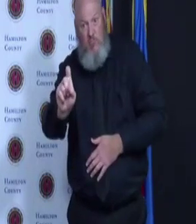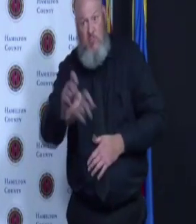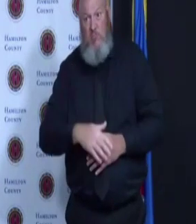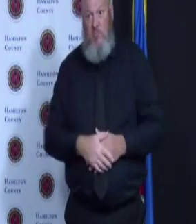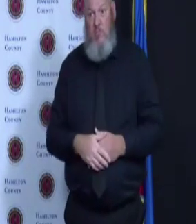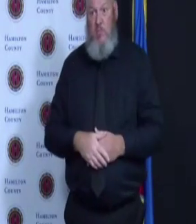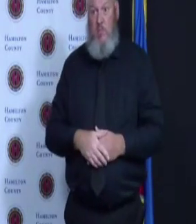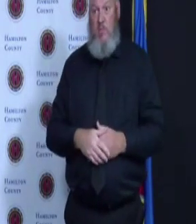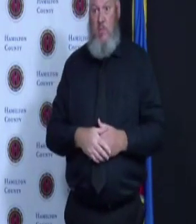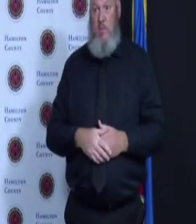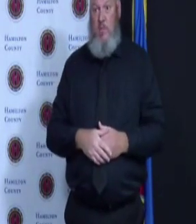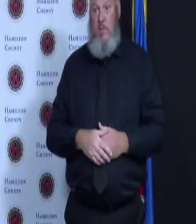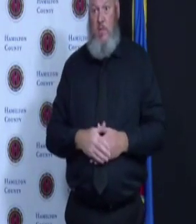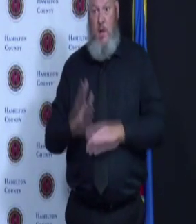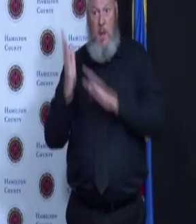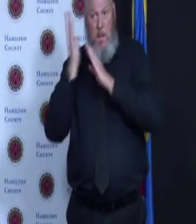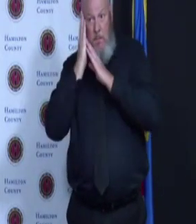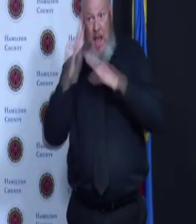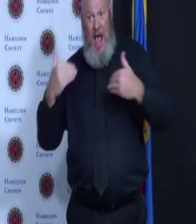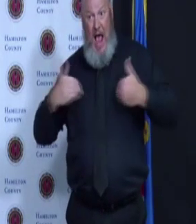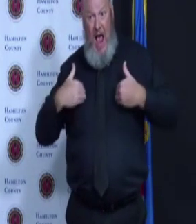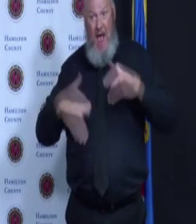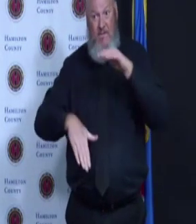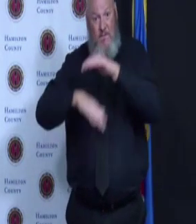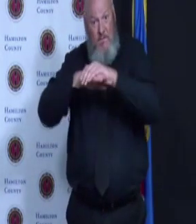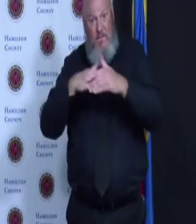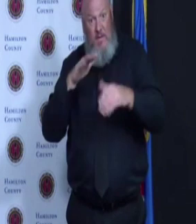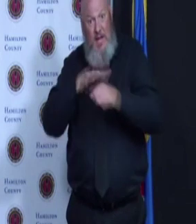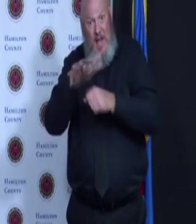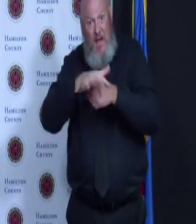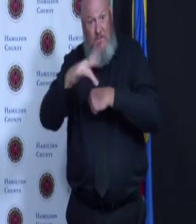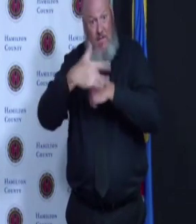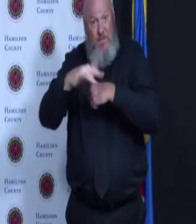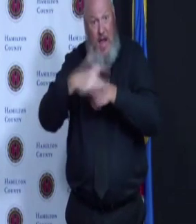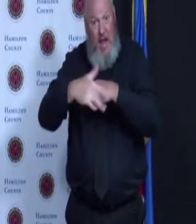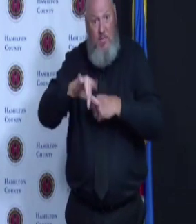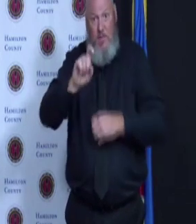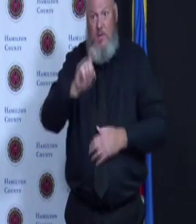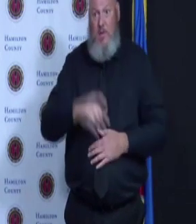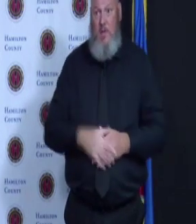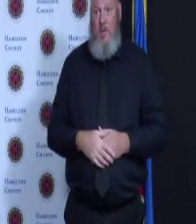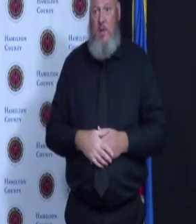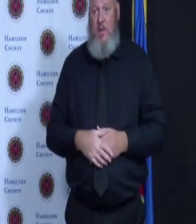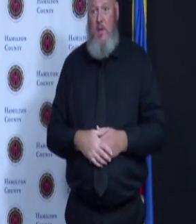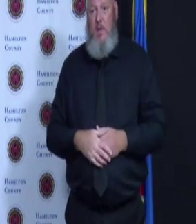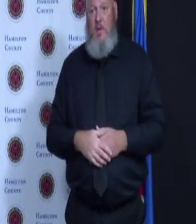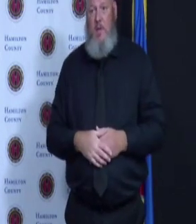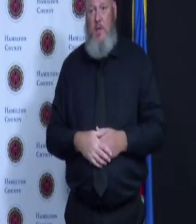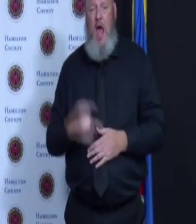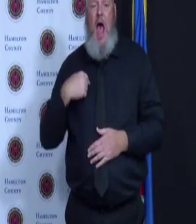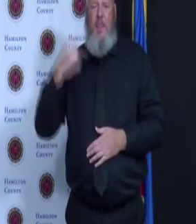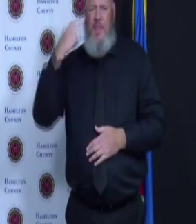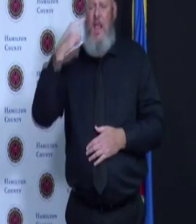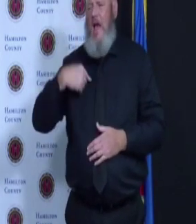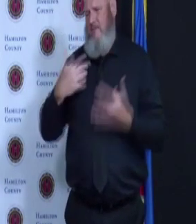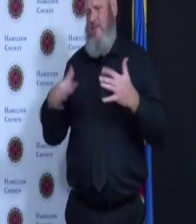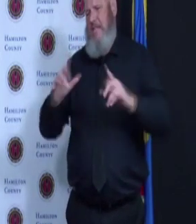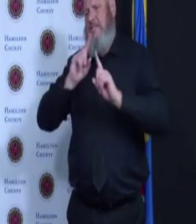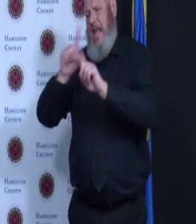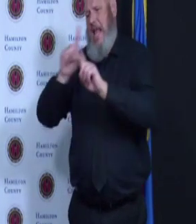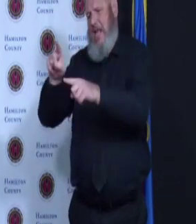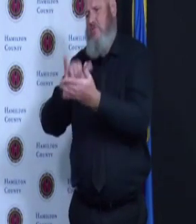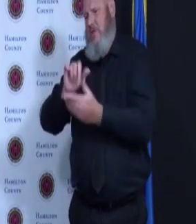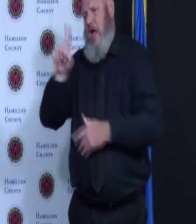our capacity is very good in the region. I can't speak for specific hospitals' policies around nurse PTO. However, that surge